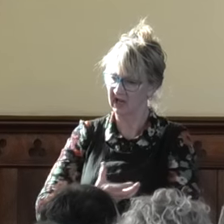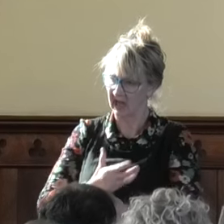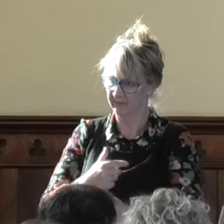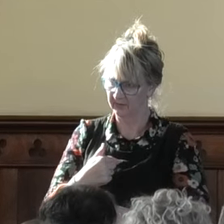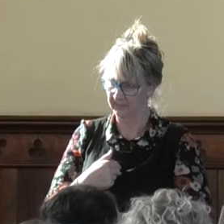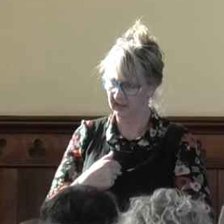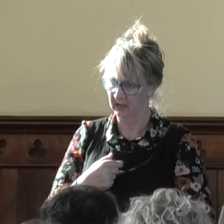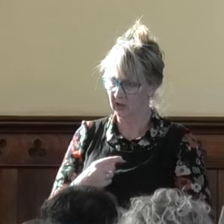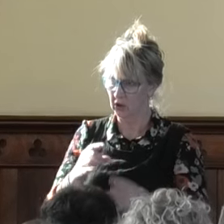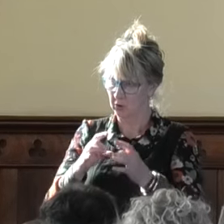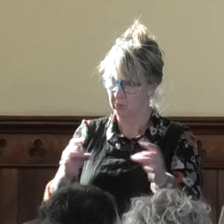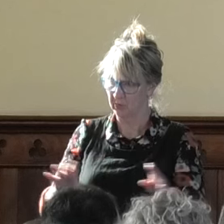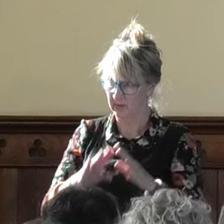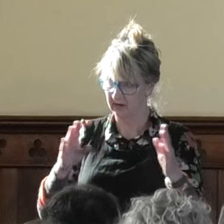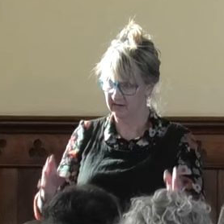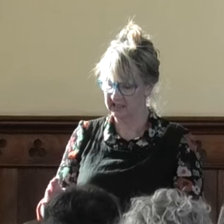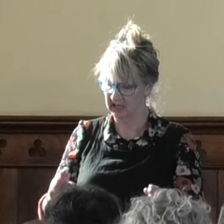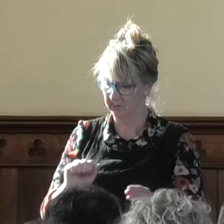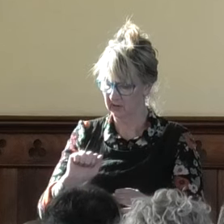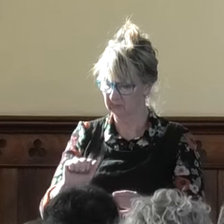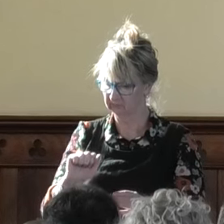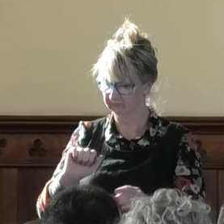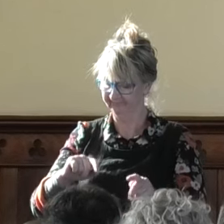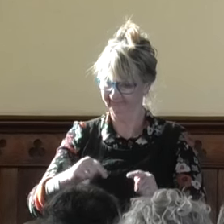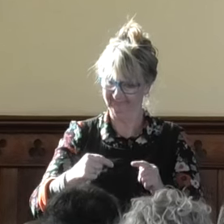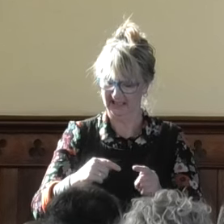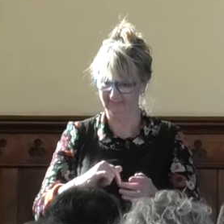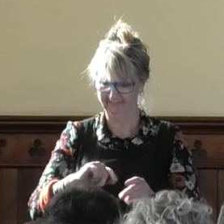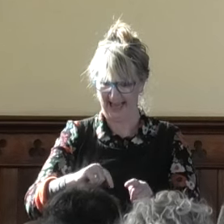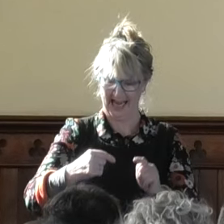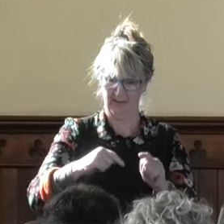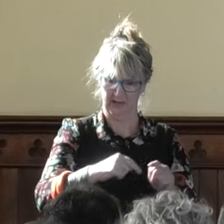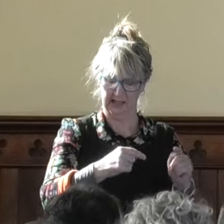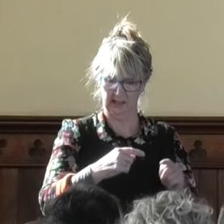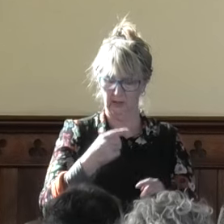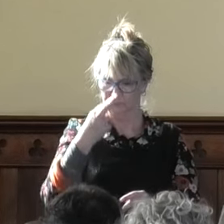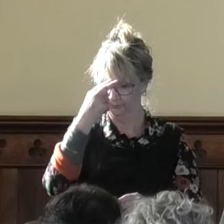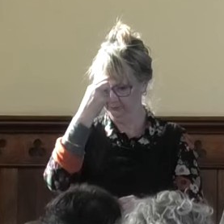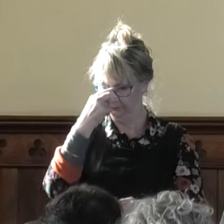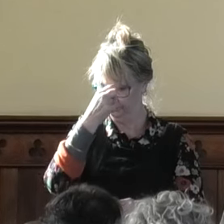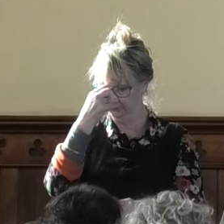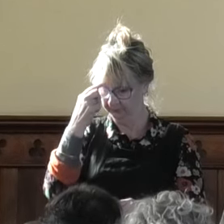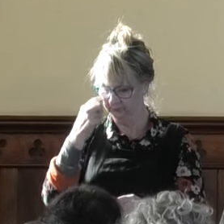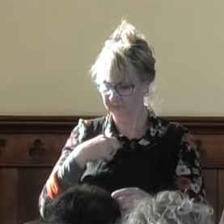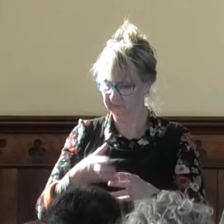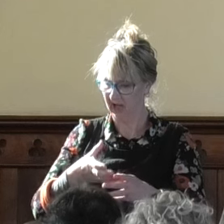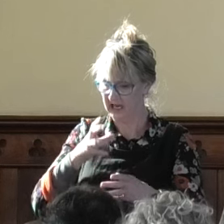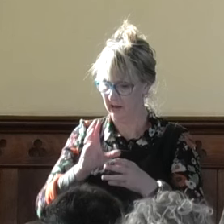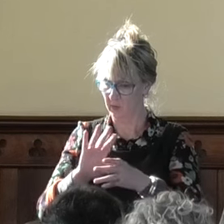You prepare a table before me in the presence of my enemies. You anoint my head with oil. My cup